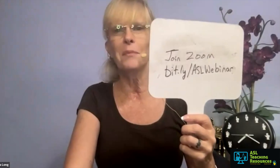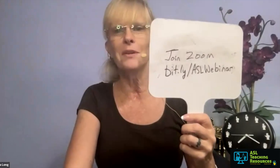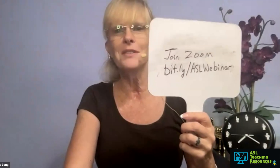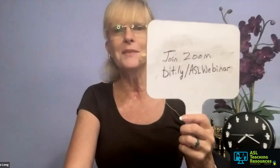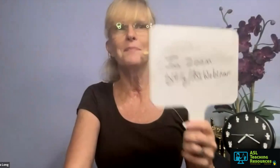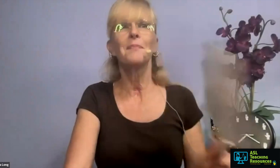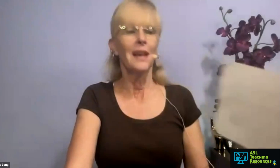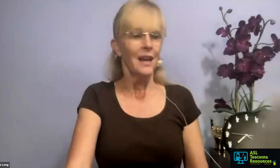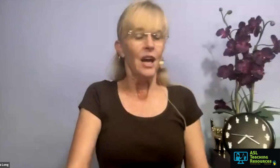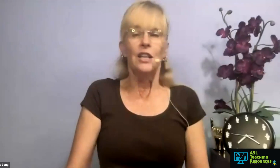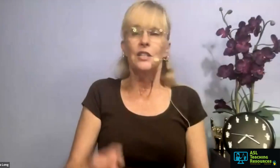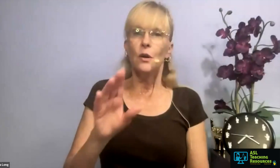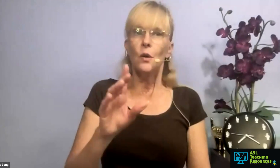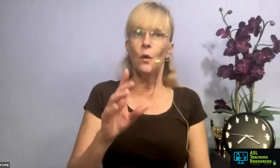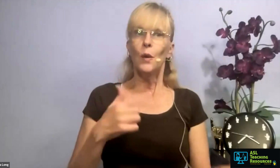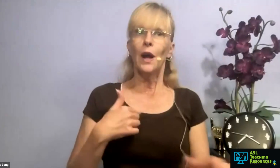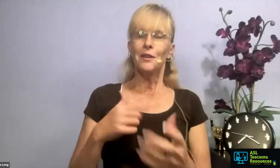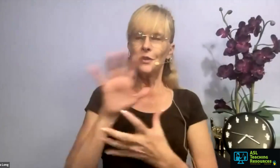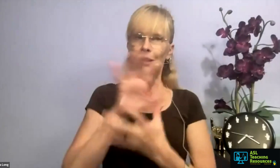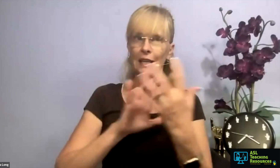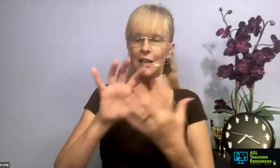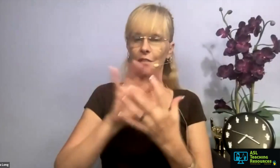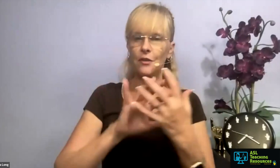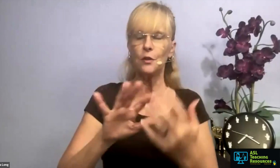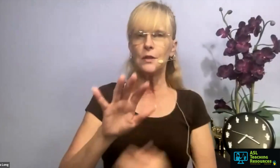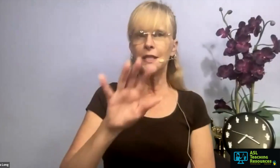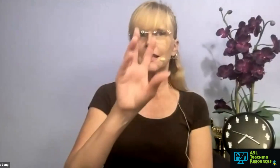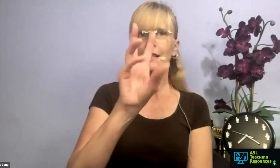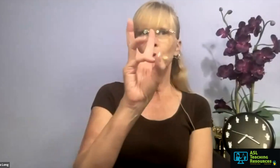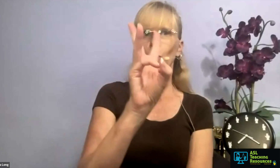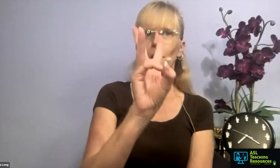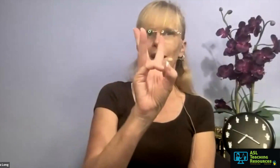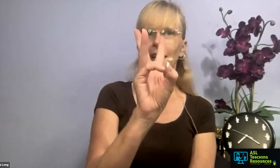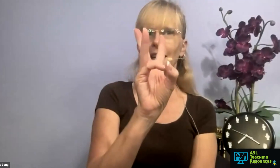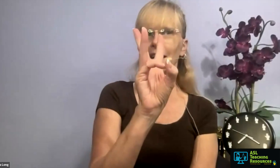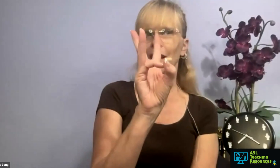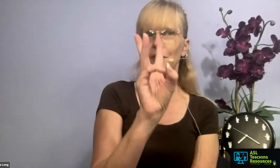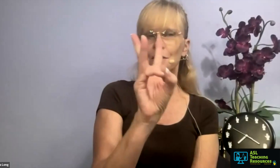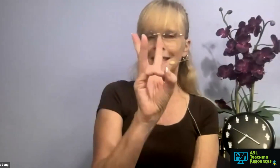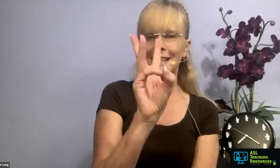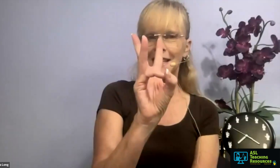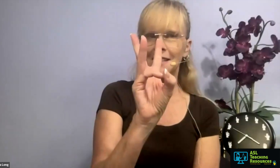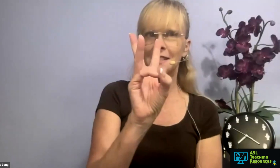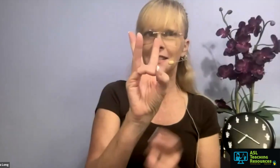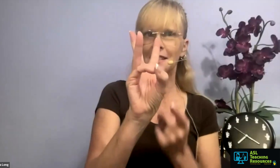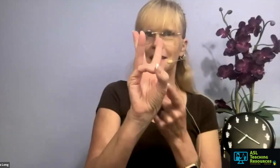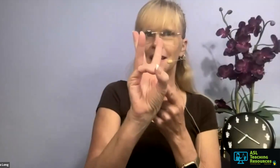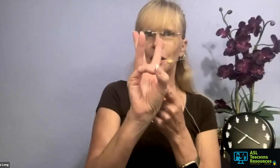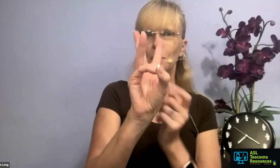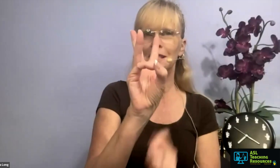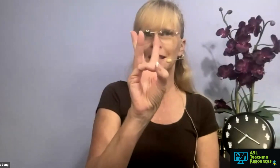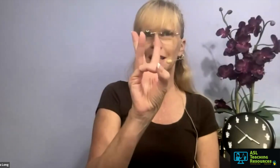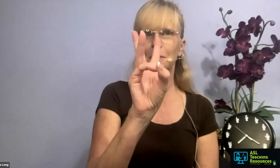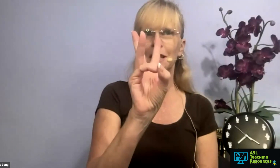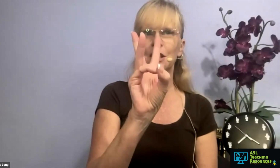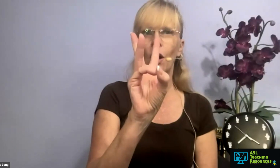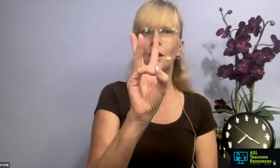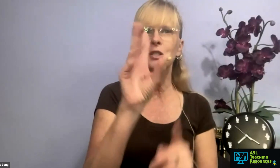numbers. So we often get confused is what, if you see this is a number 6, but it's also